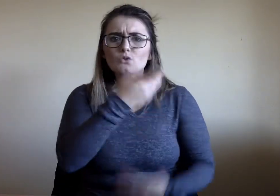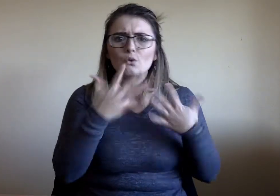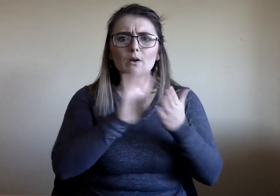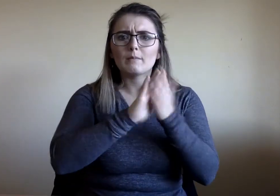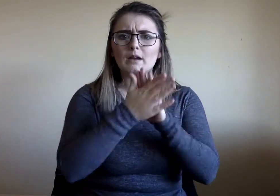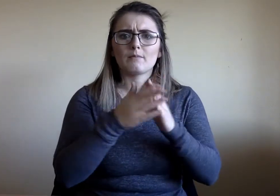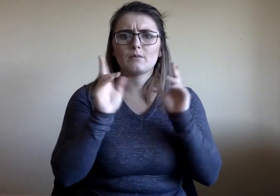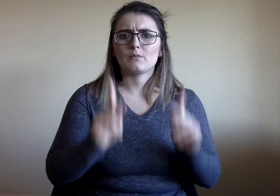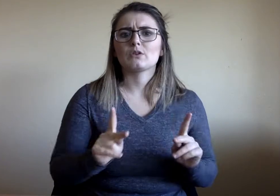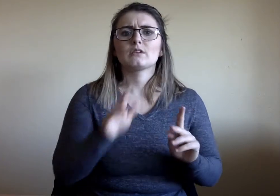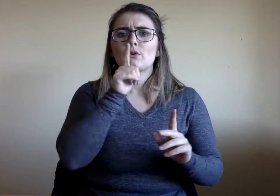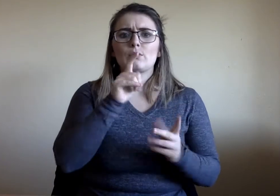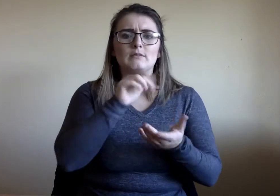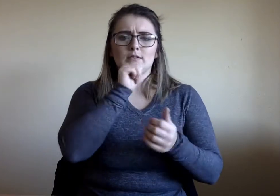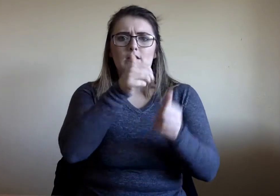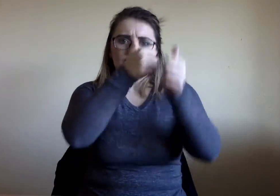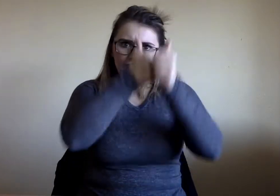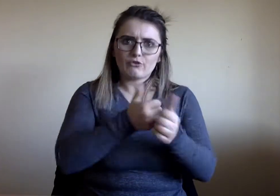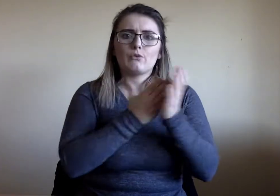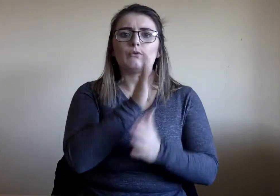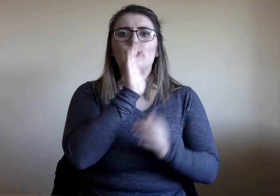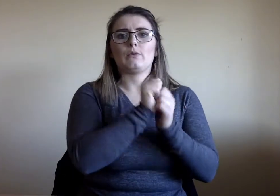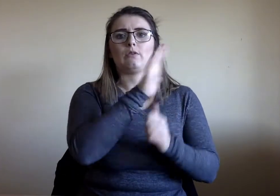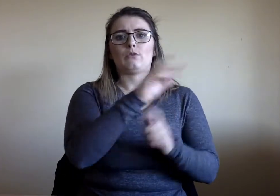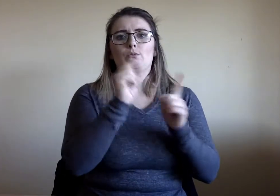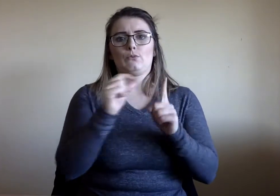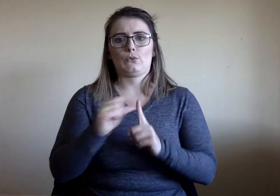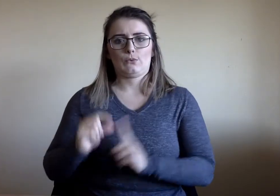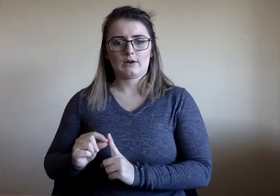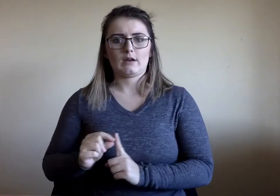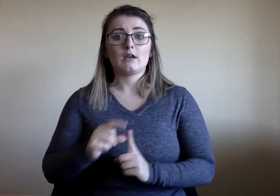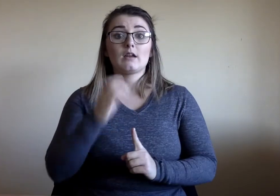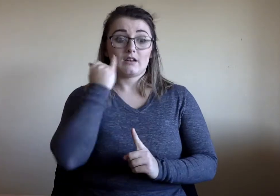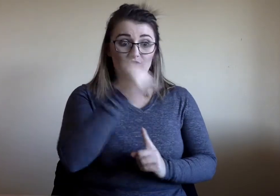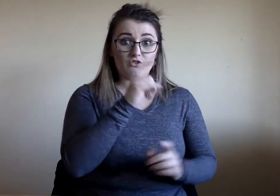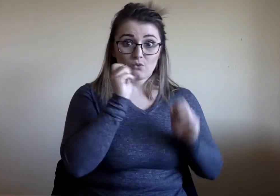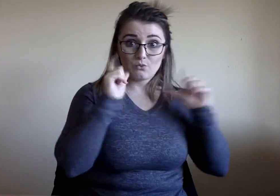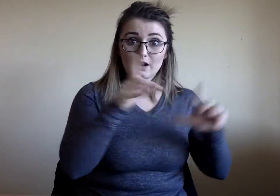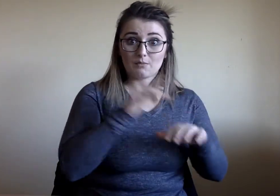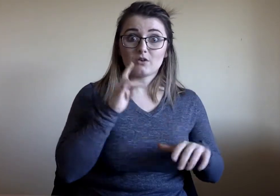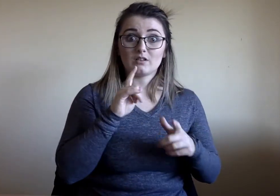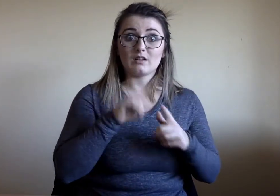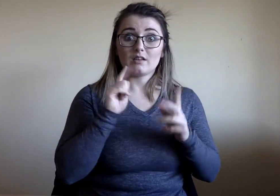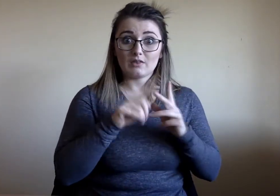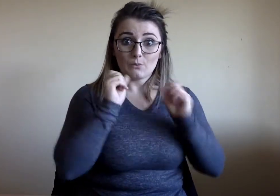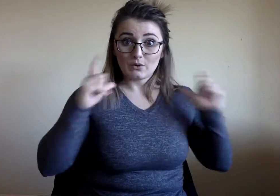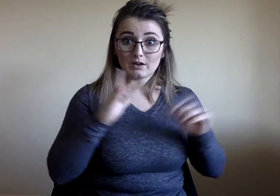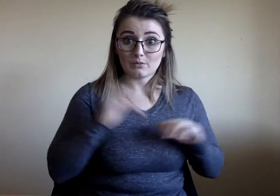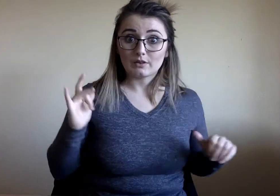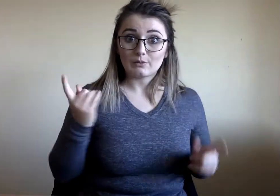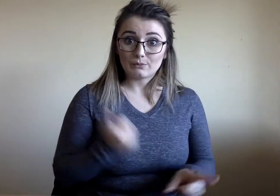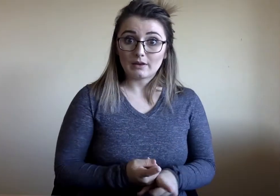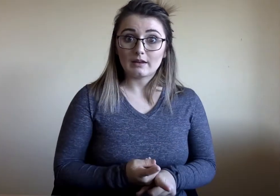If you say that you're going to wake up early, then you want to wake up early. You don't want to let yourself down, and you certainly don't want to